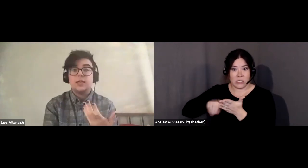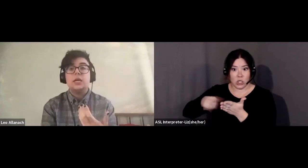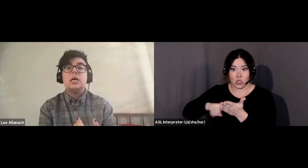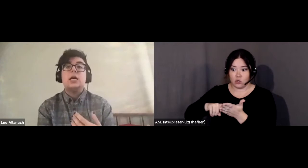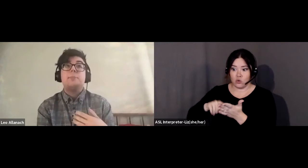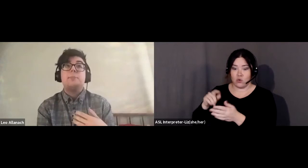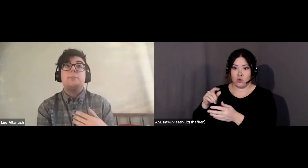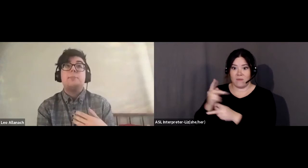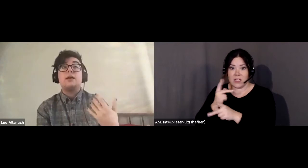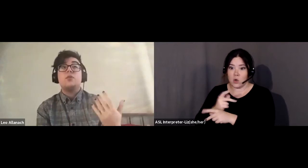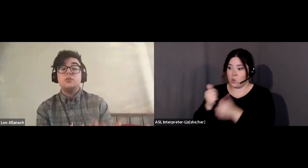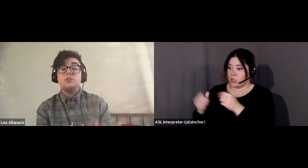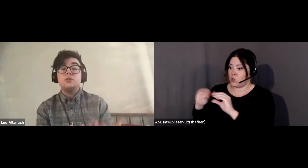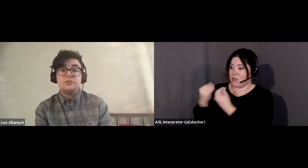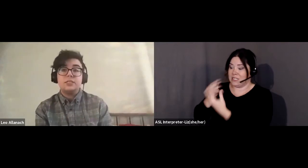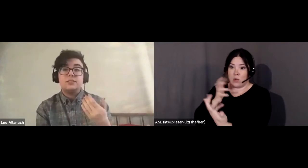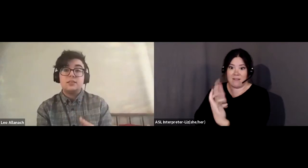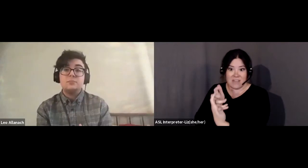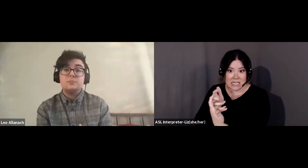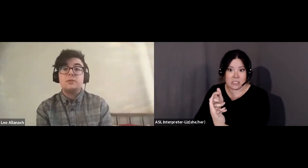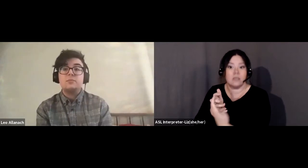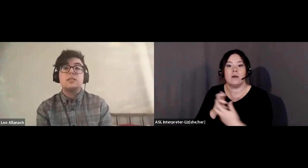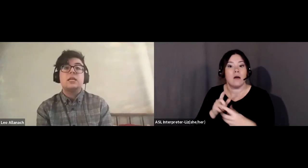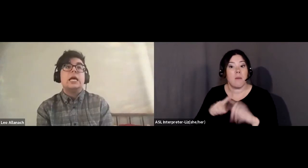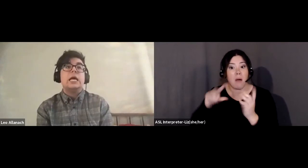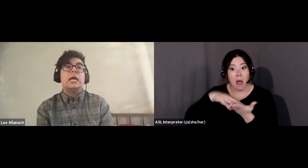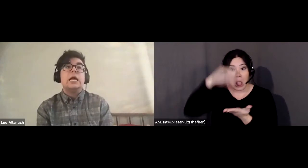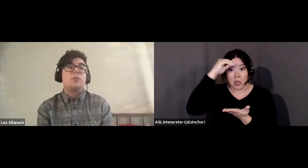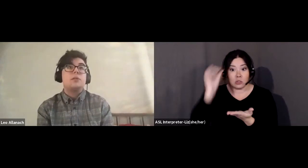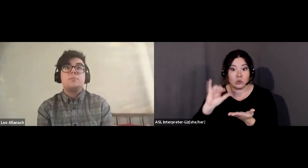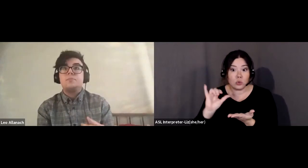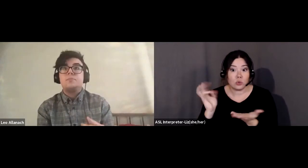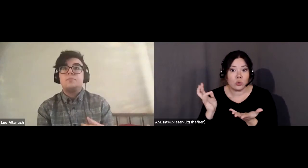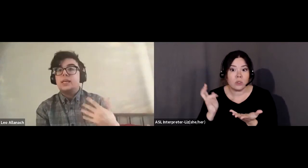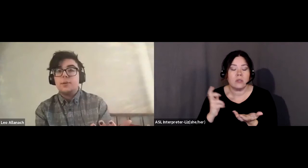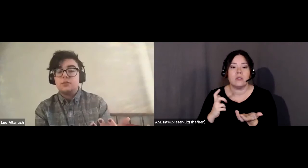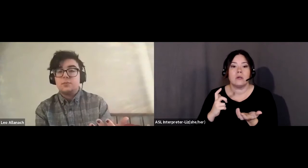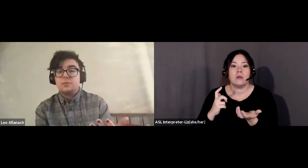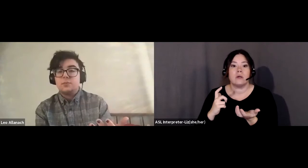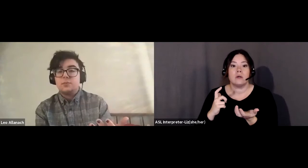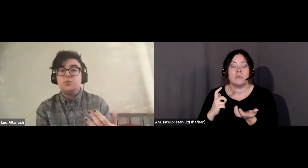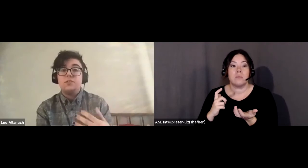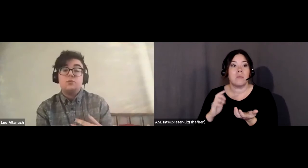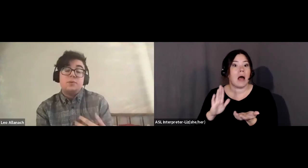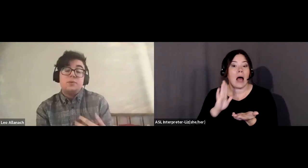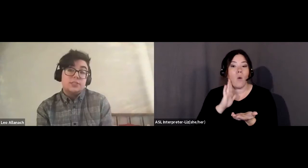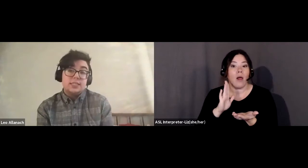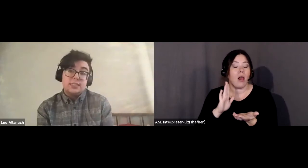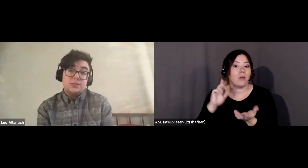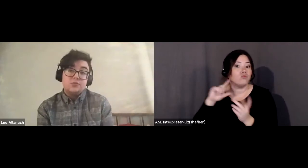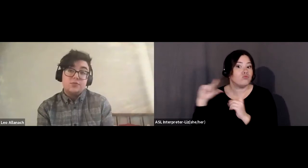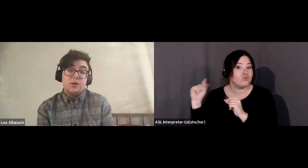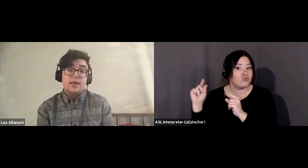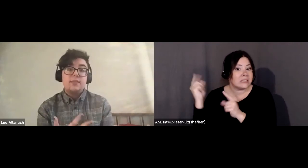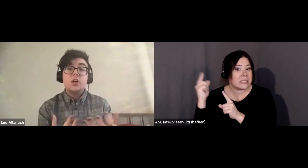fit that topic. But what I have also found is that sometimes I will hear about somebody who I feel would be